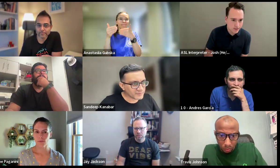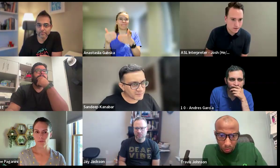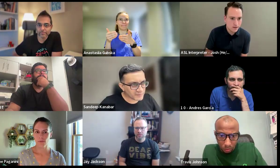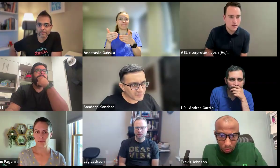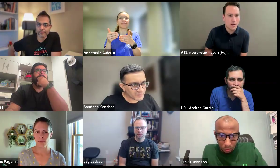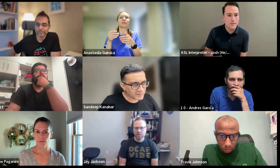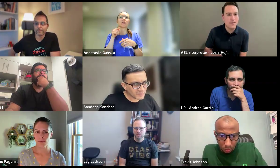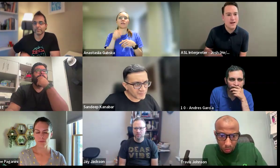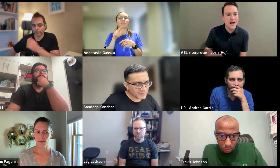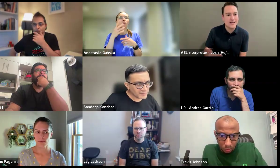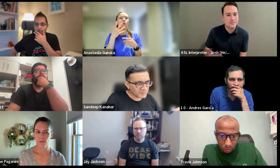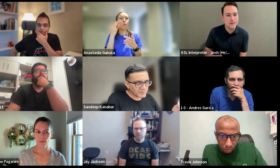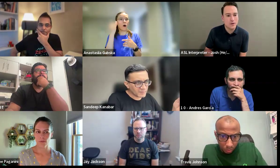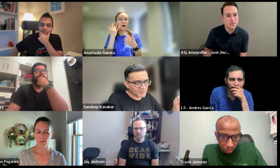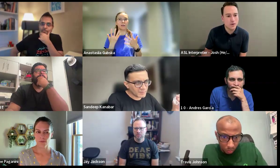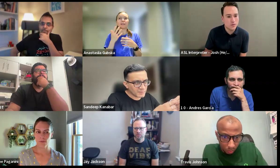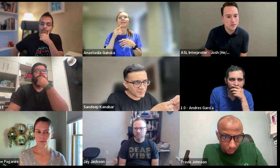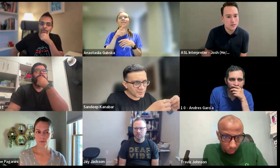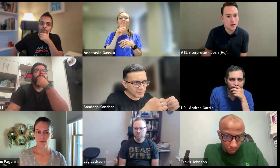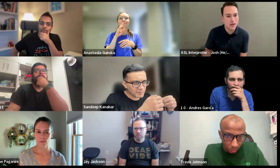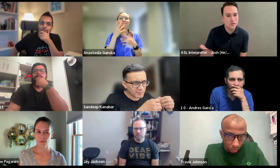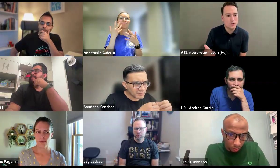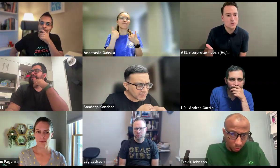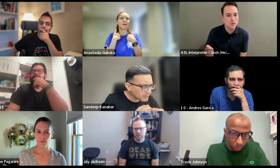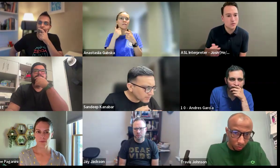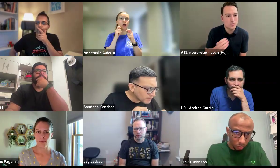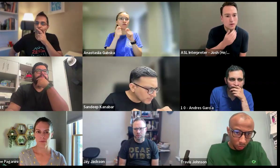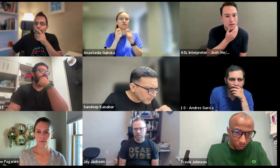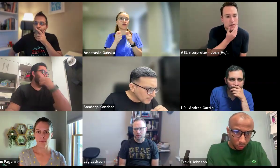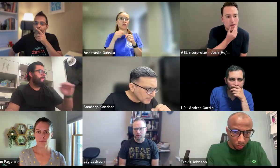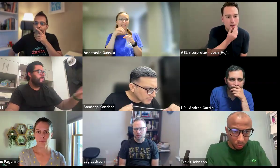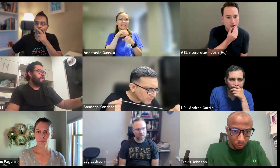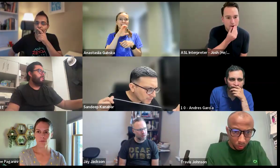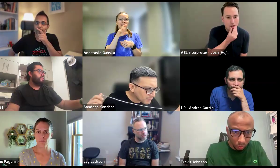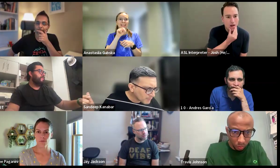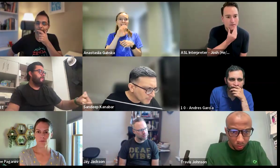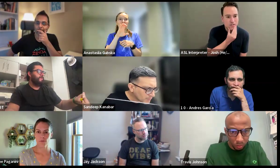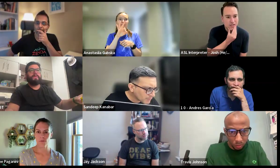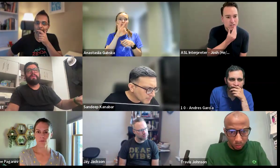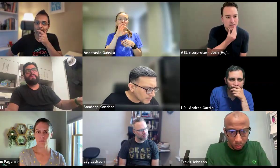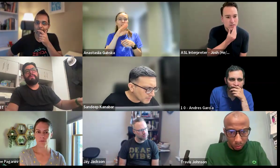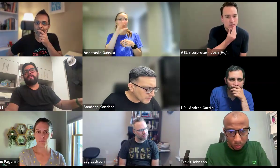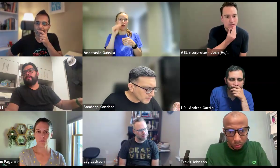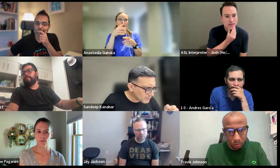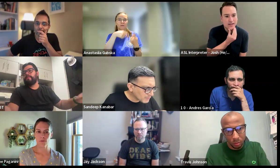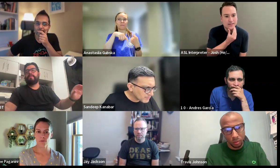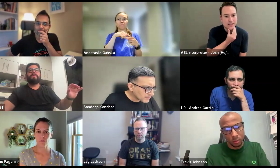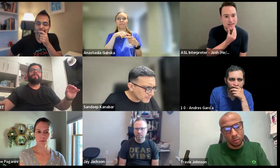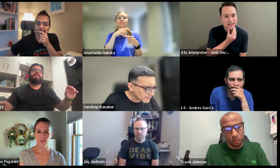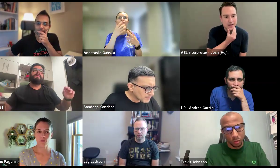week, but it has been postponed due to a lot of changes within the